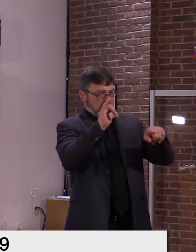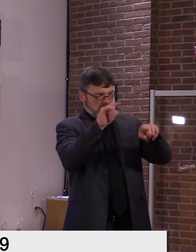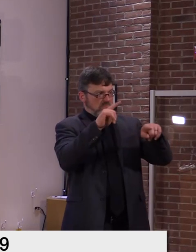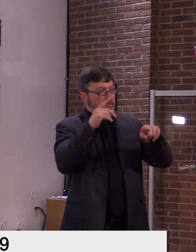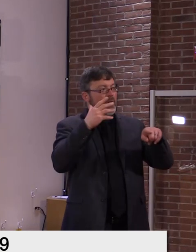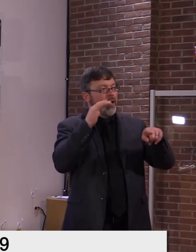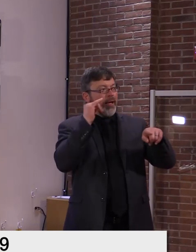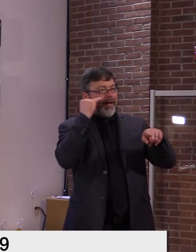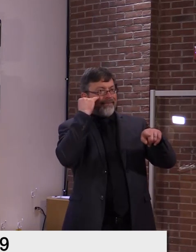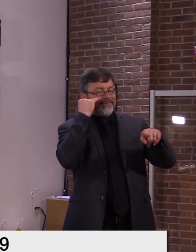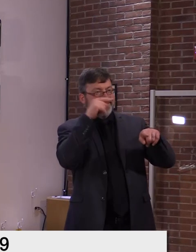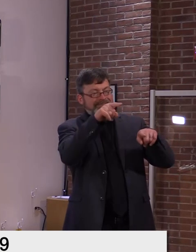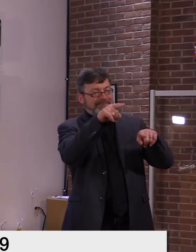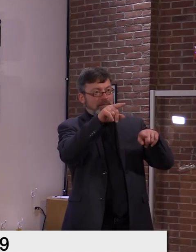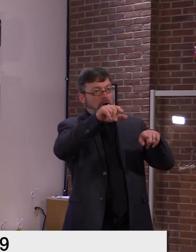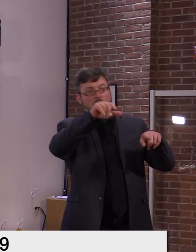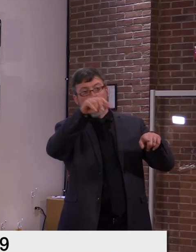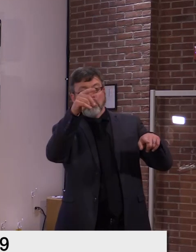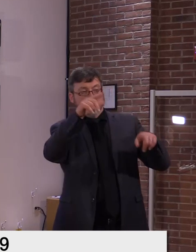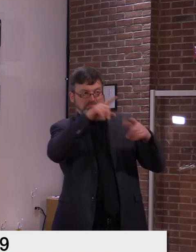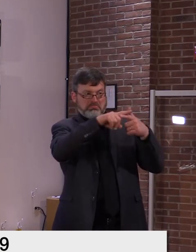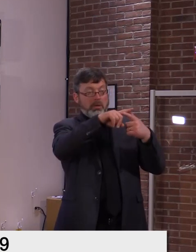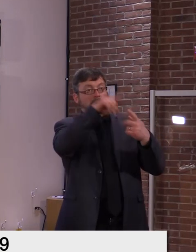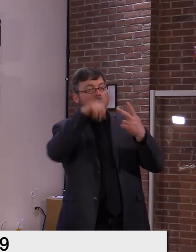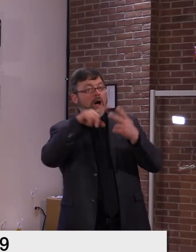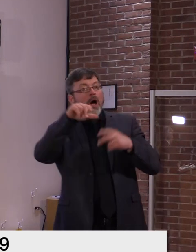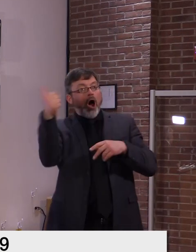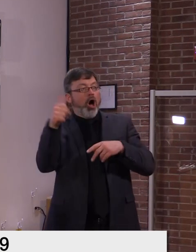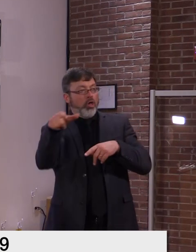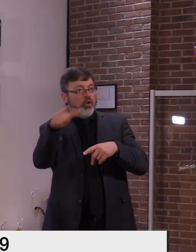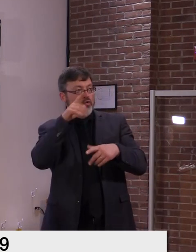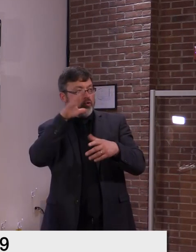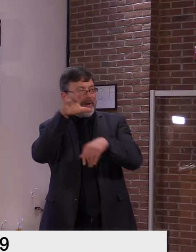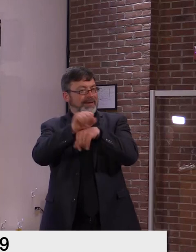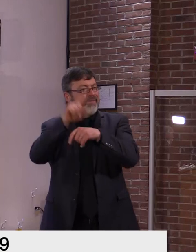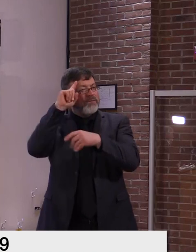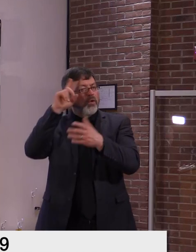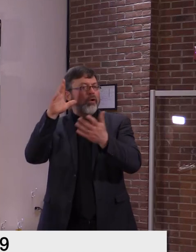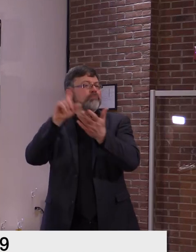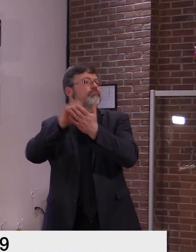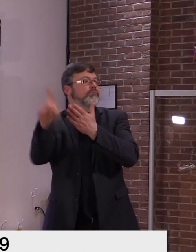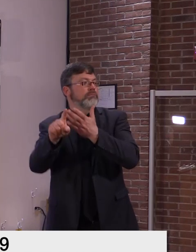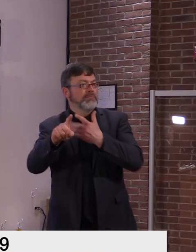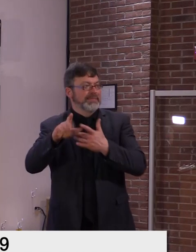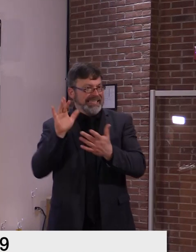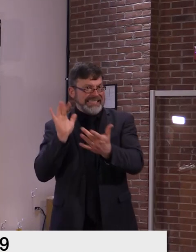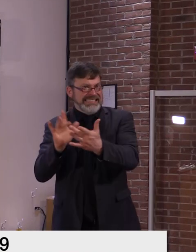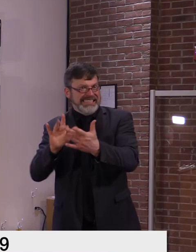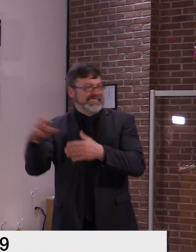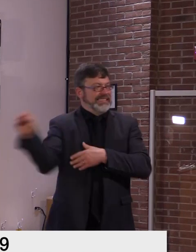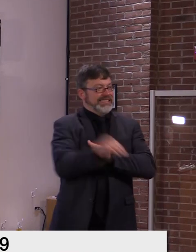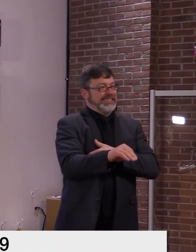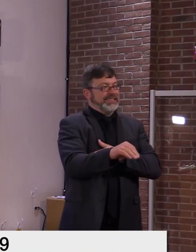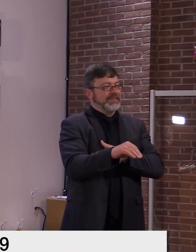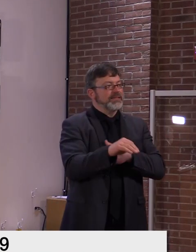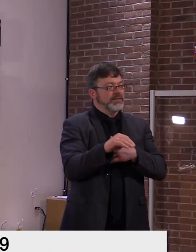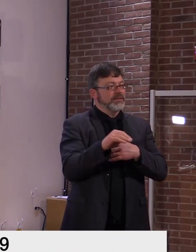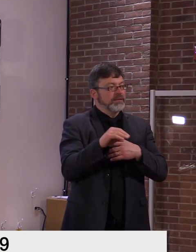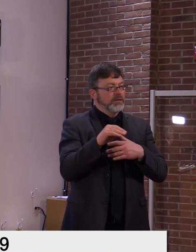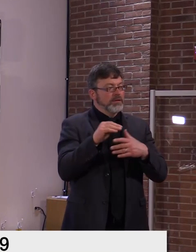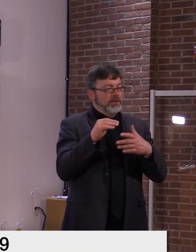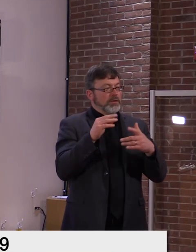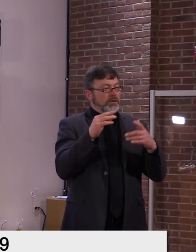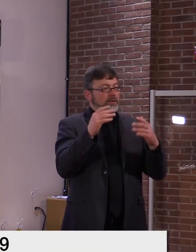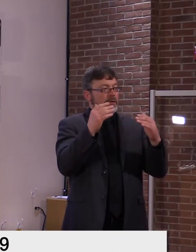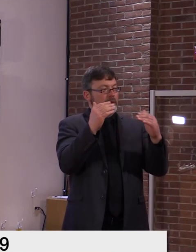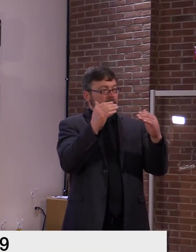period. But at the end of the day, and I've said this multiple times, at the end of the day, if you can't find anybody, get it into